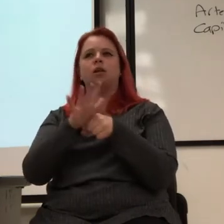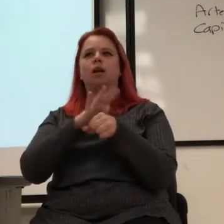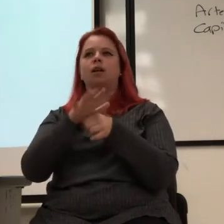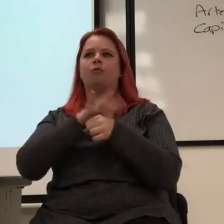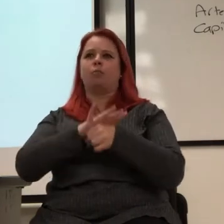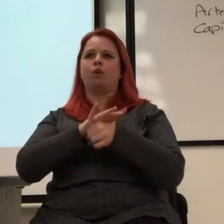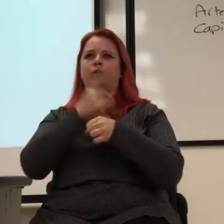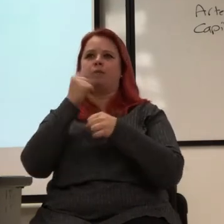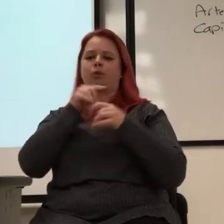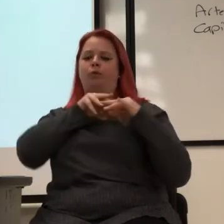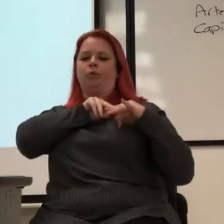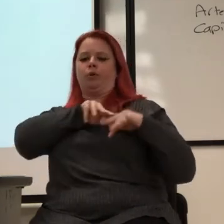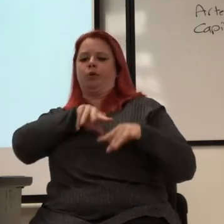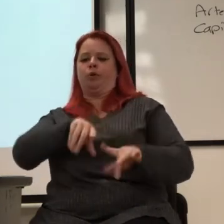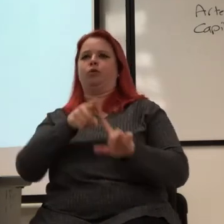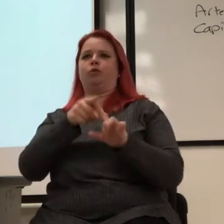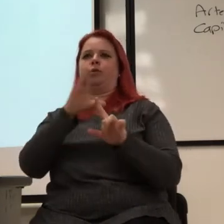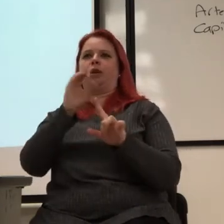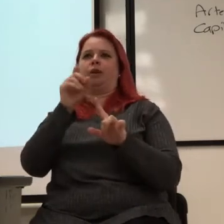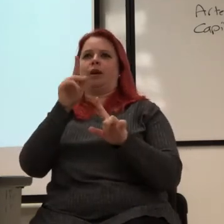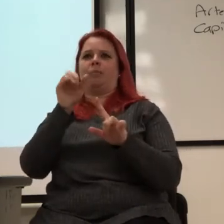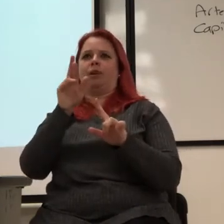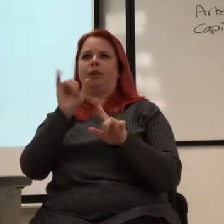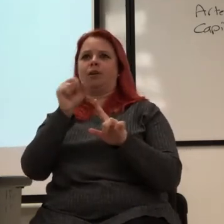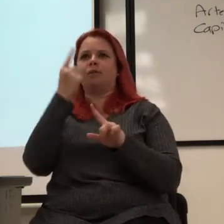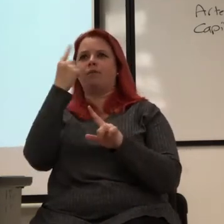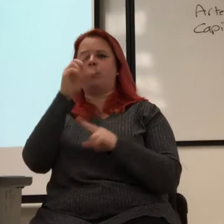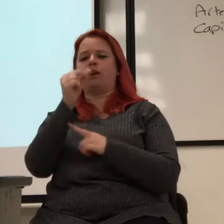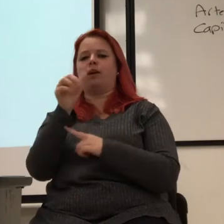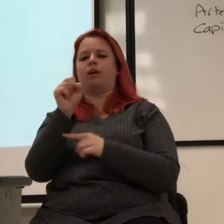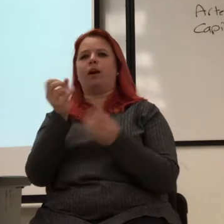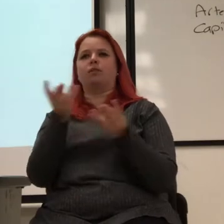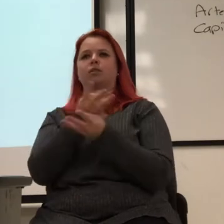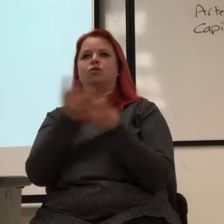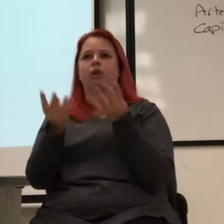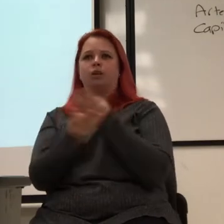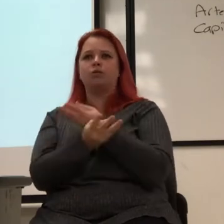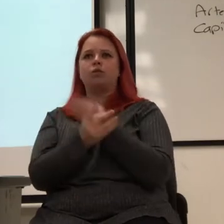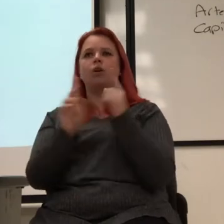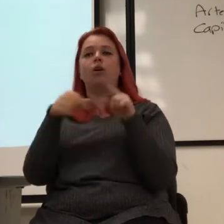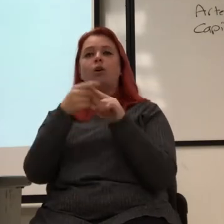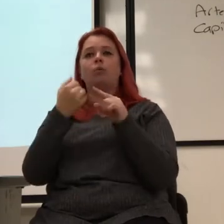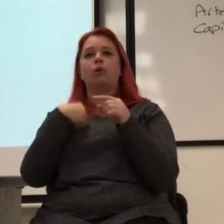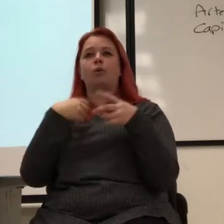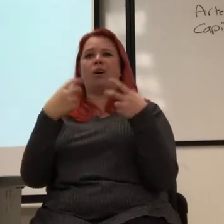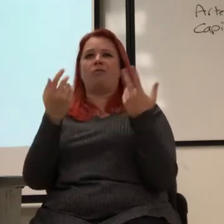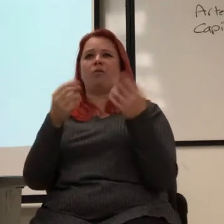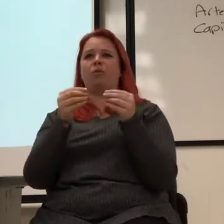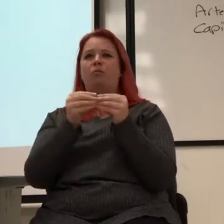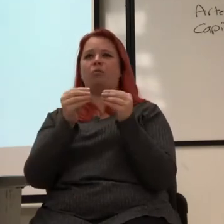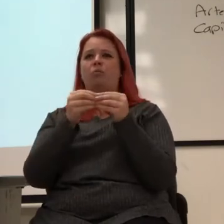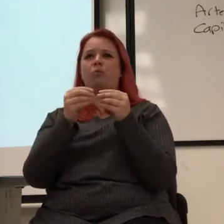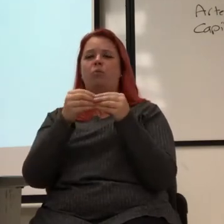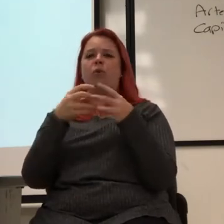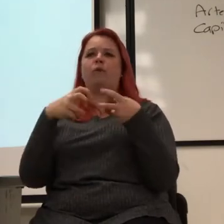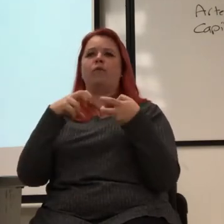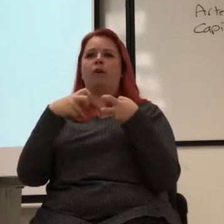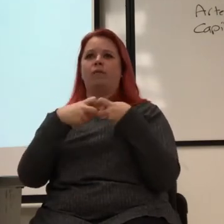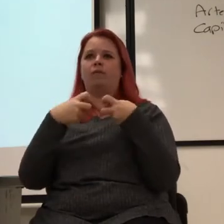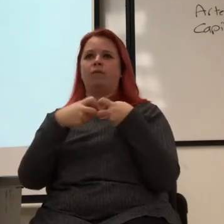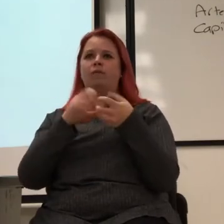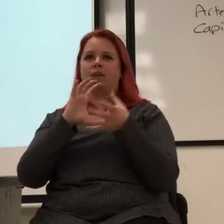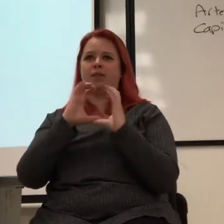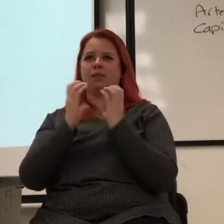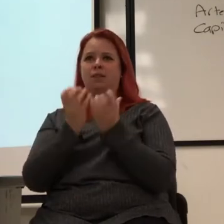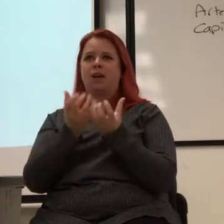gas exchange. So millimeters of mercury, if you take a physics class, they'll probably use different units like Pascal. But in